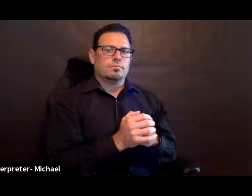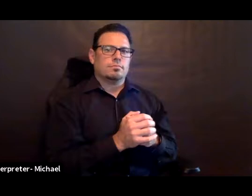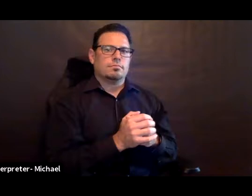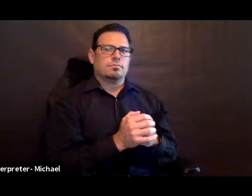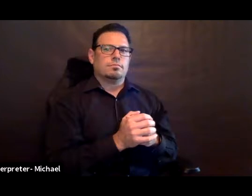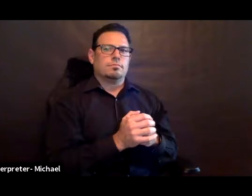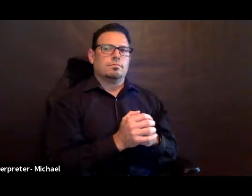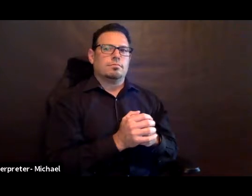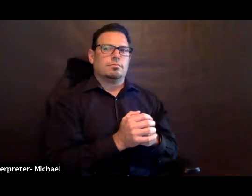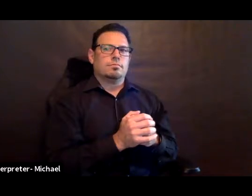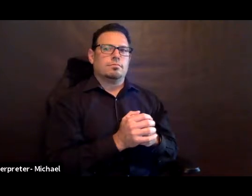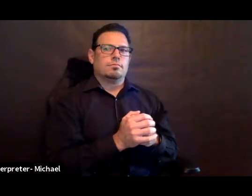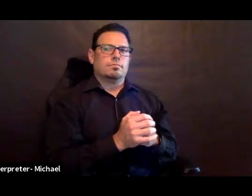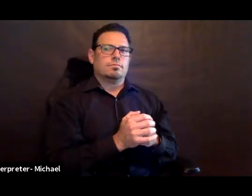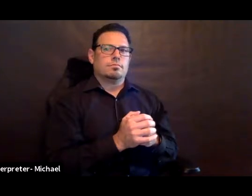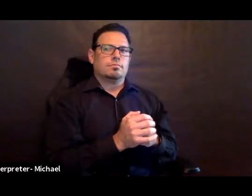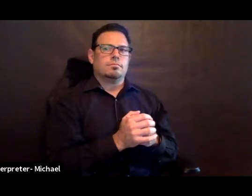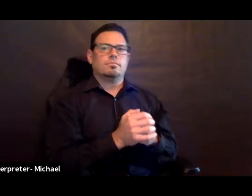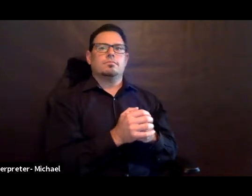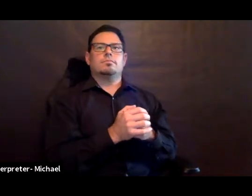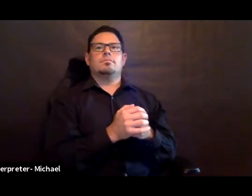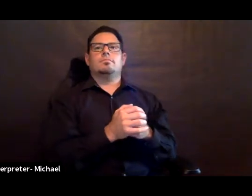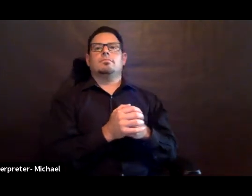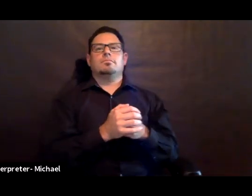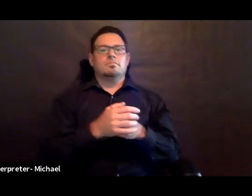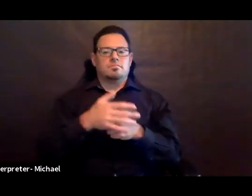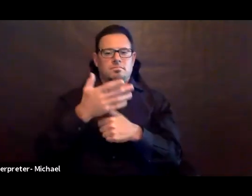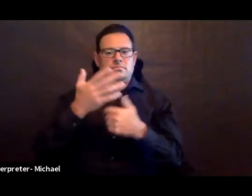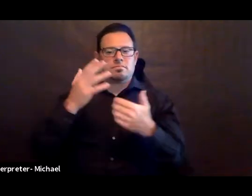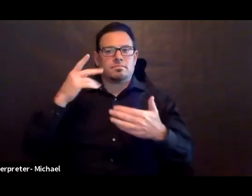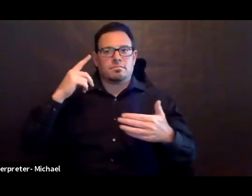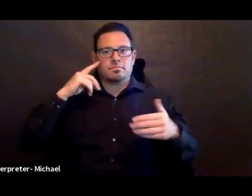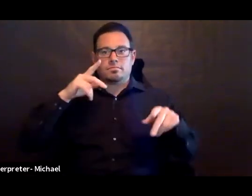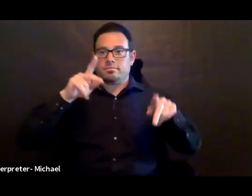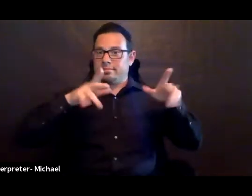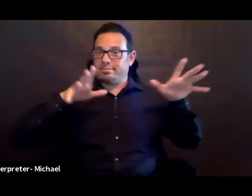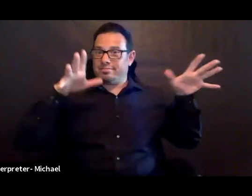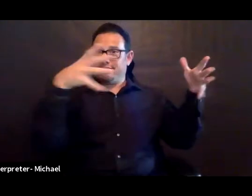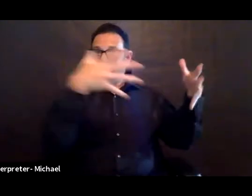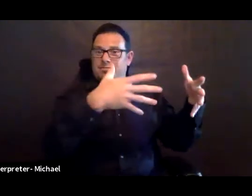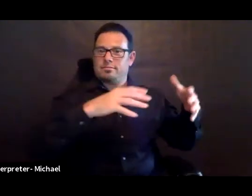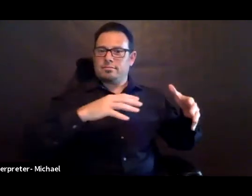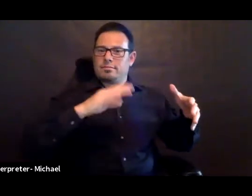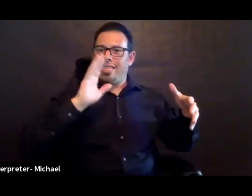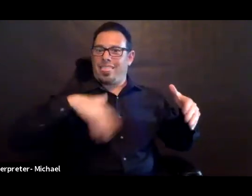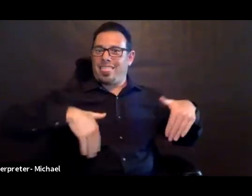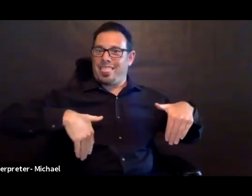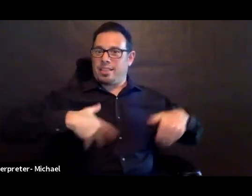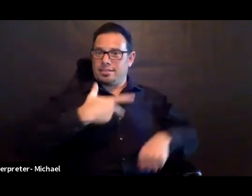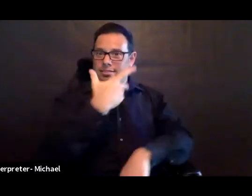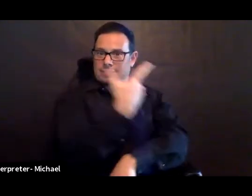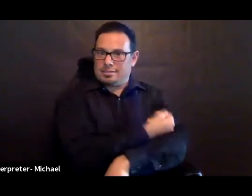Well, I think that's really very much why we're, continuing to emphasize that the time is now